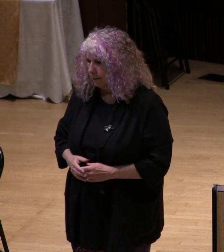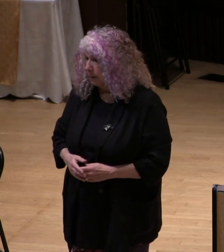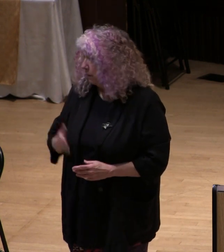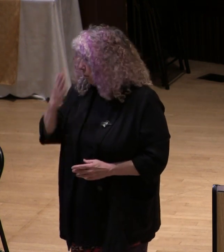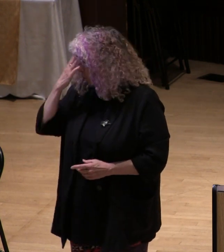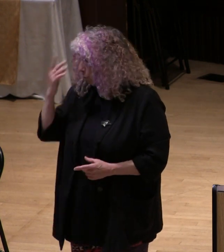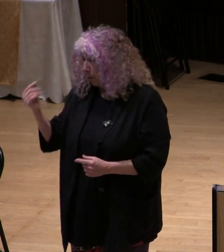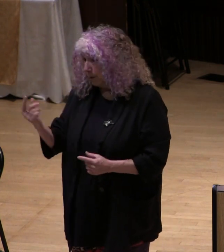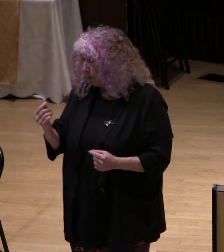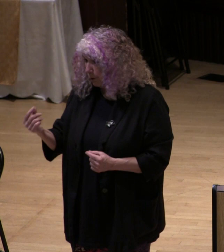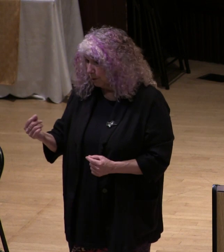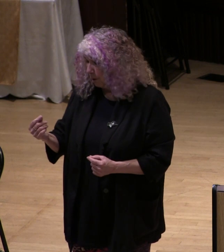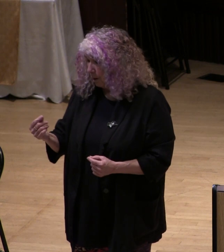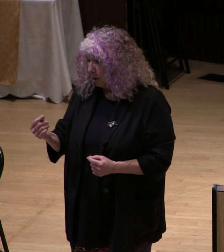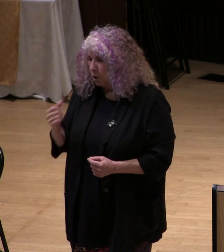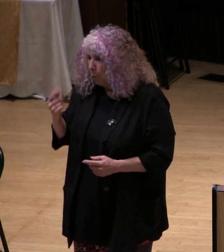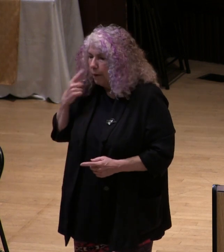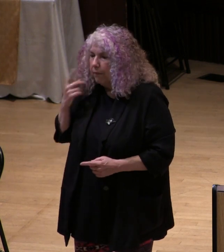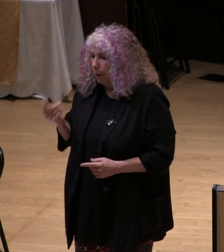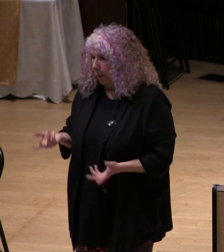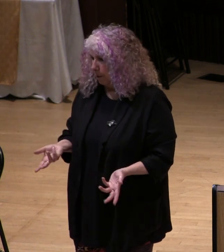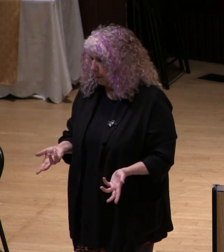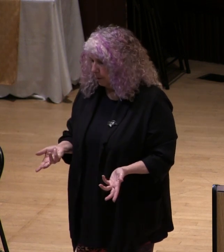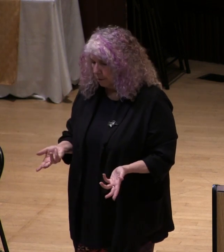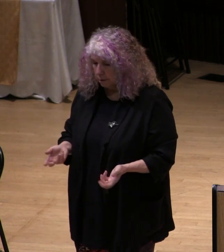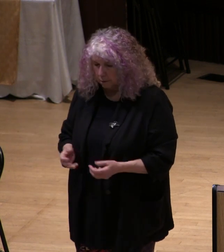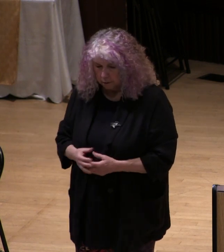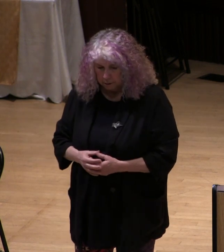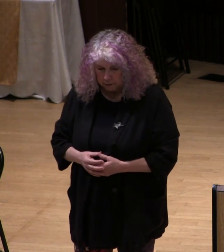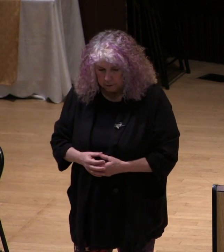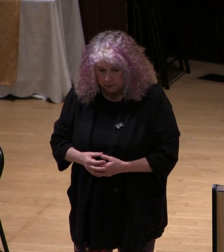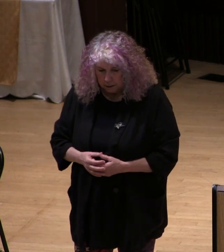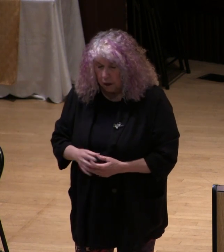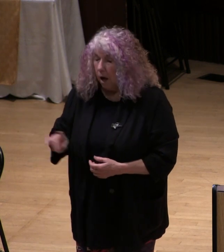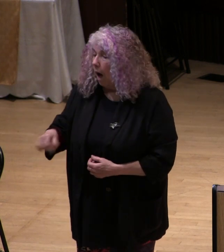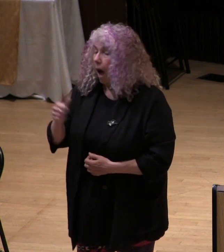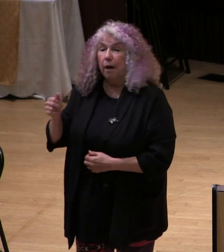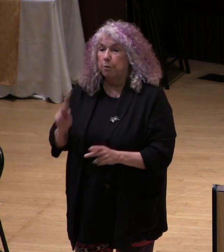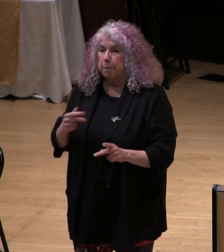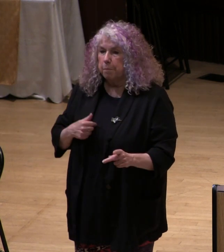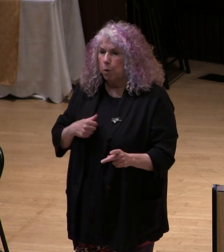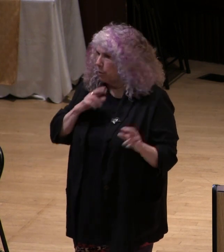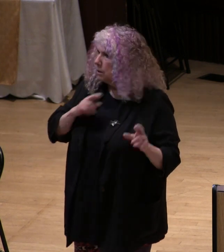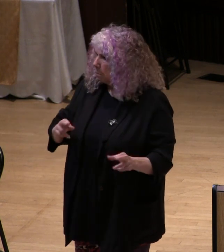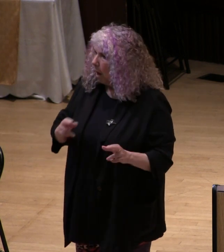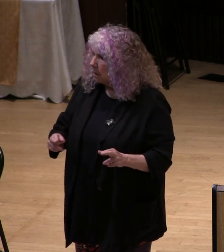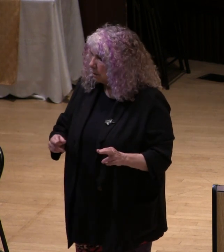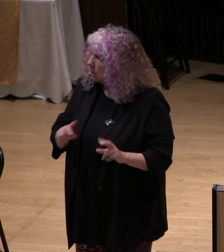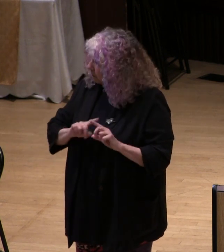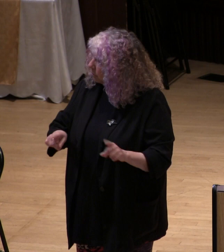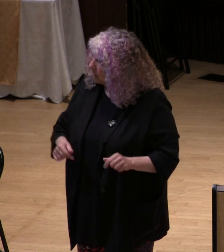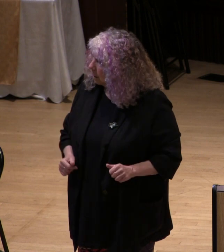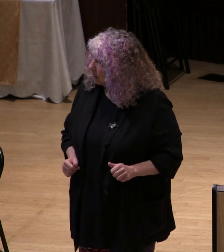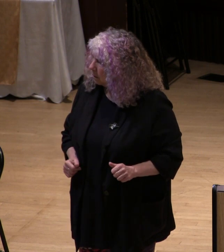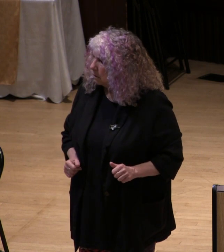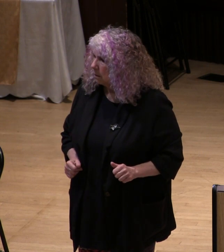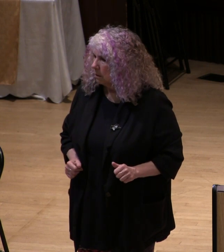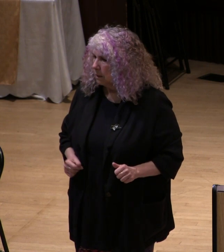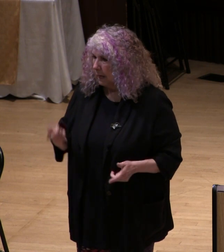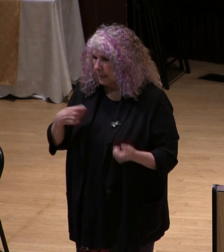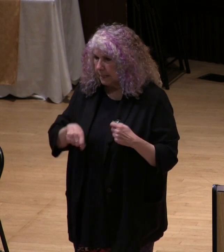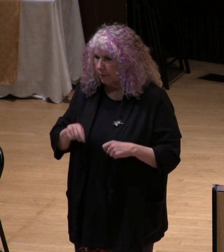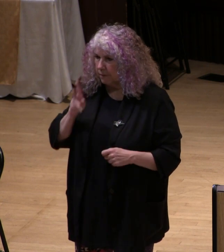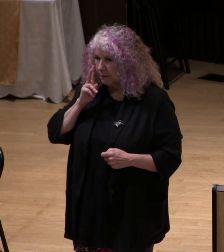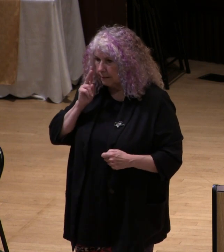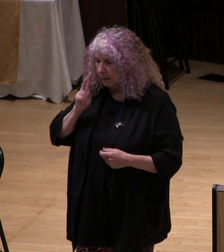know what to do. They don't want to think about it. But there are other people who respond very differently. Instead